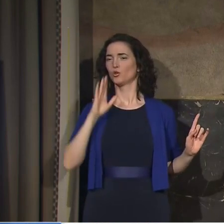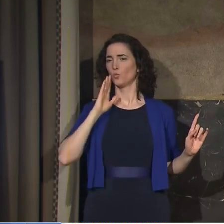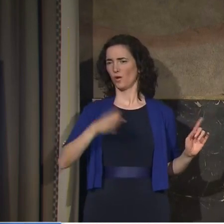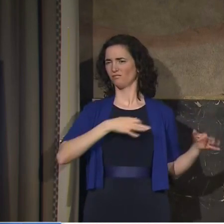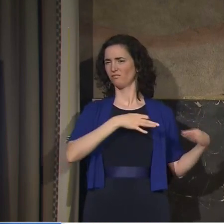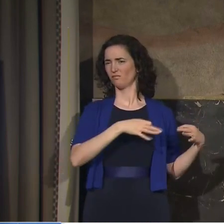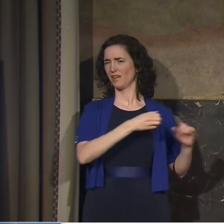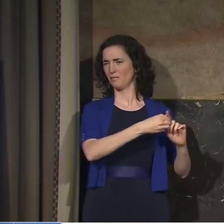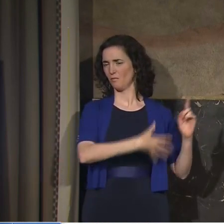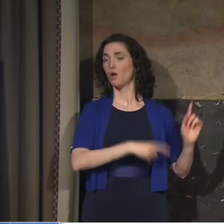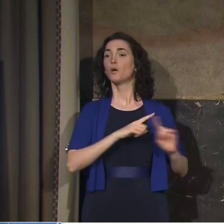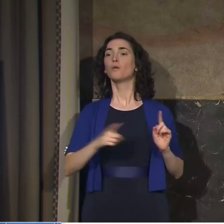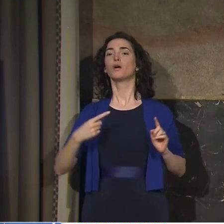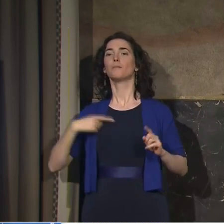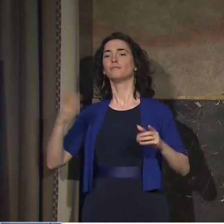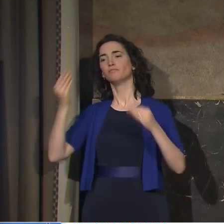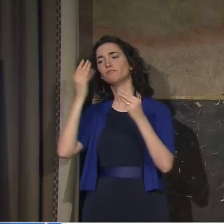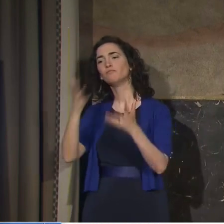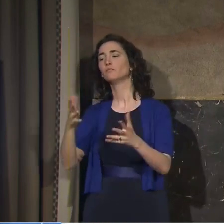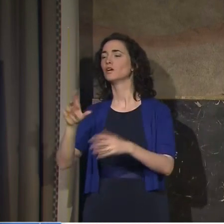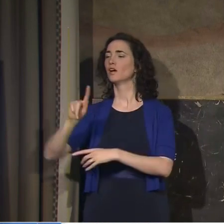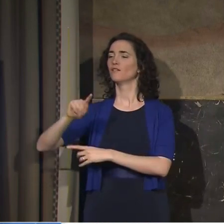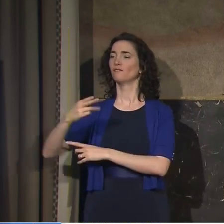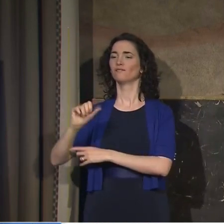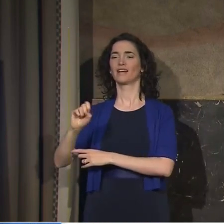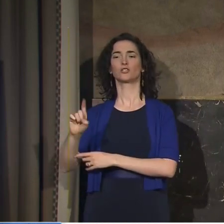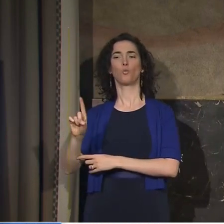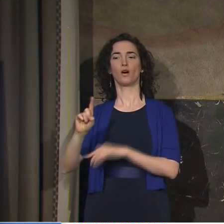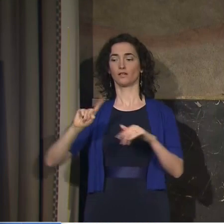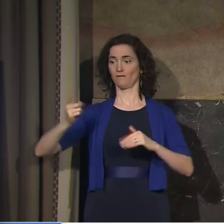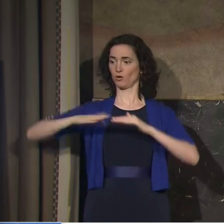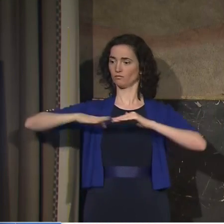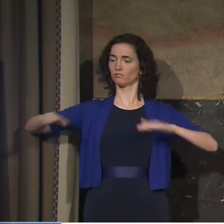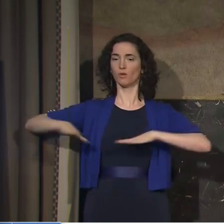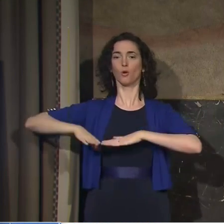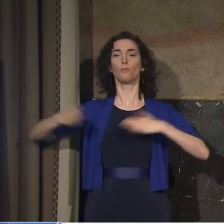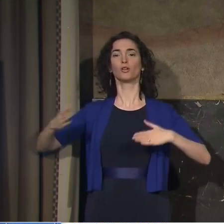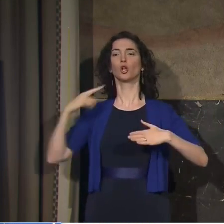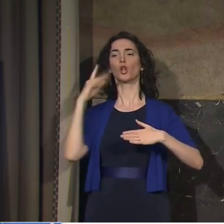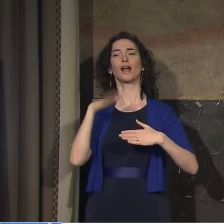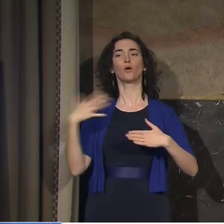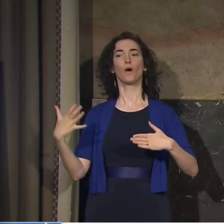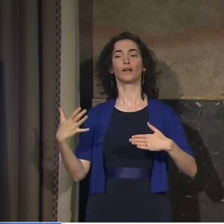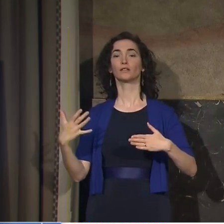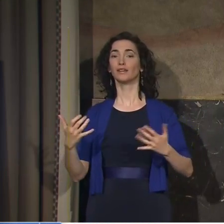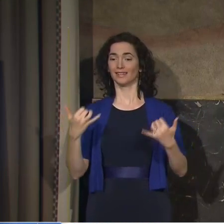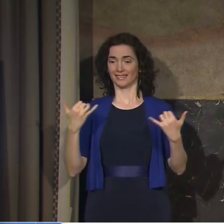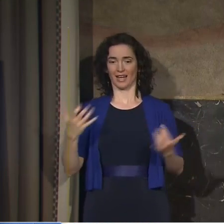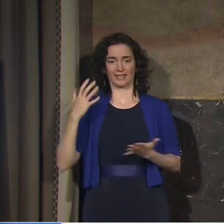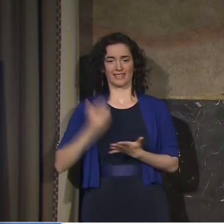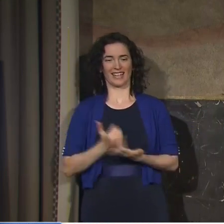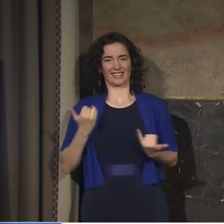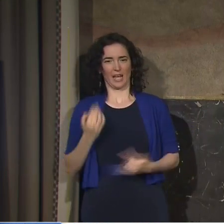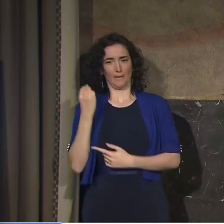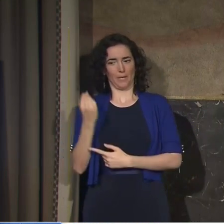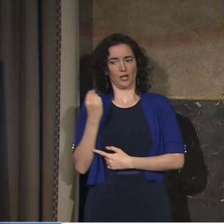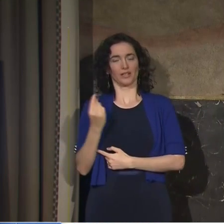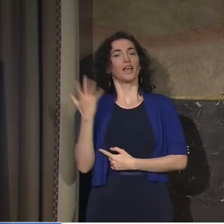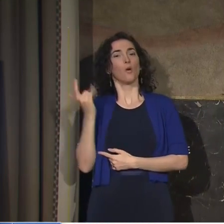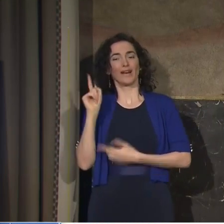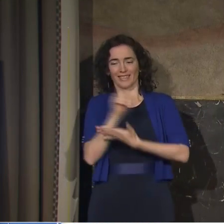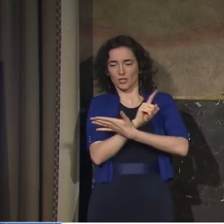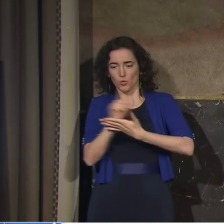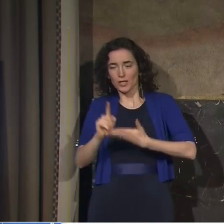will look like. And again, we're doing this on Monday so that we have an opportunity to answer questions throughout the week.